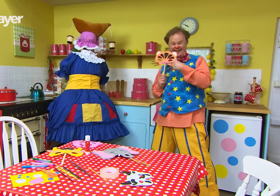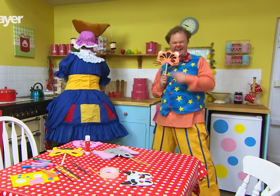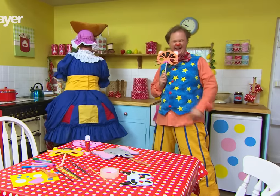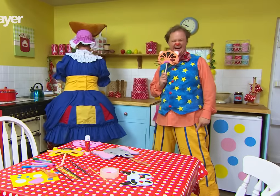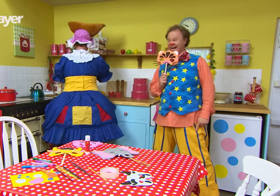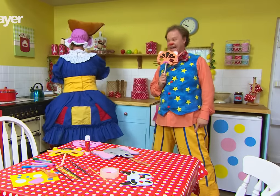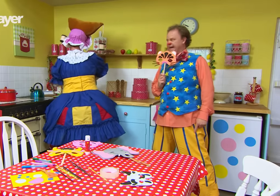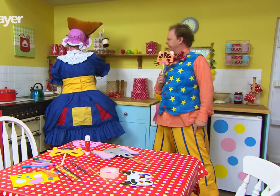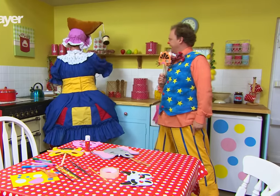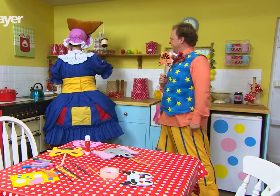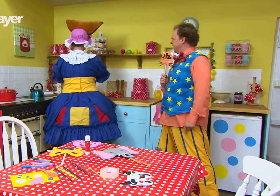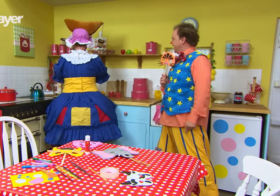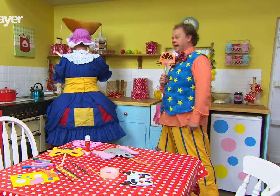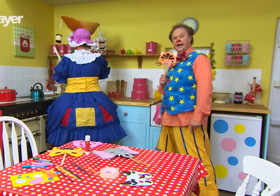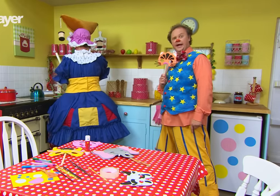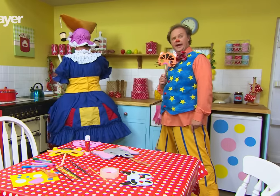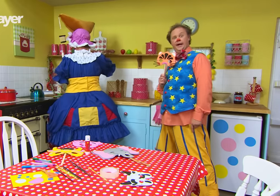You need to try again, Tumble Tiger.